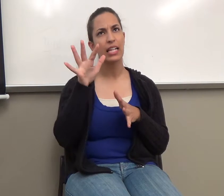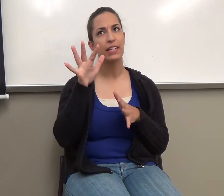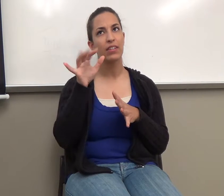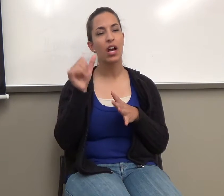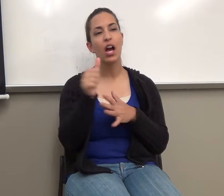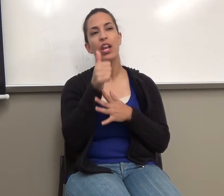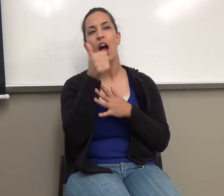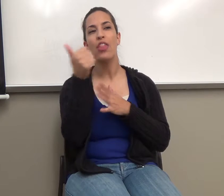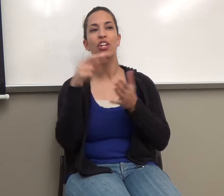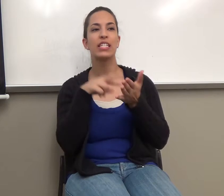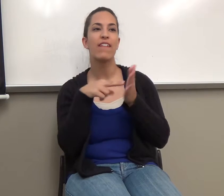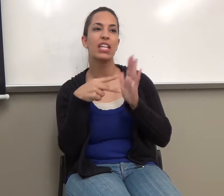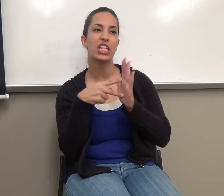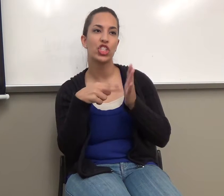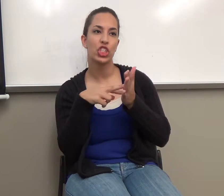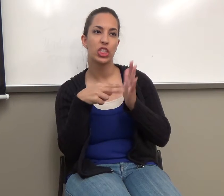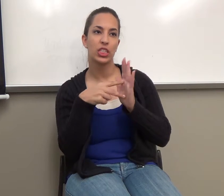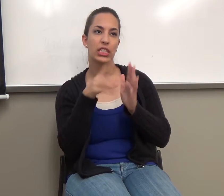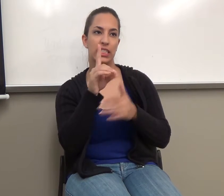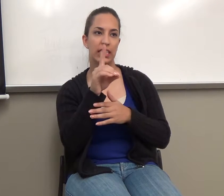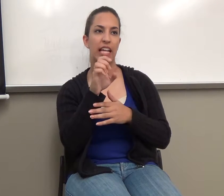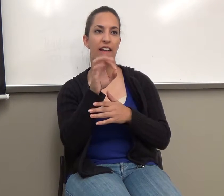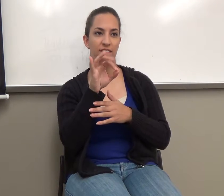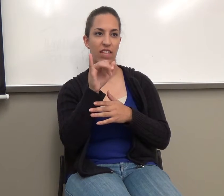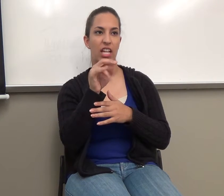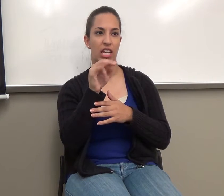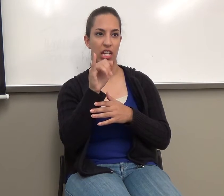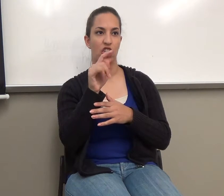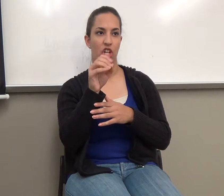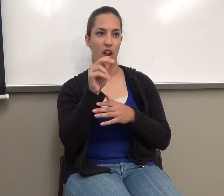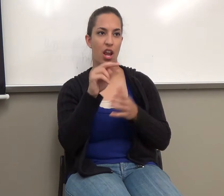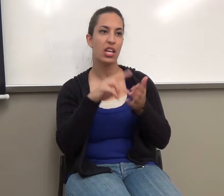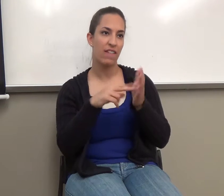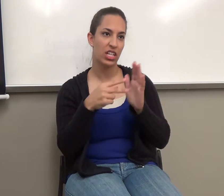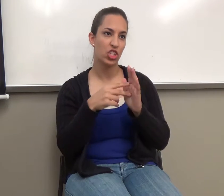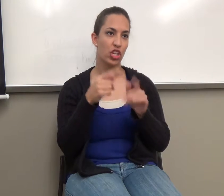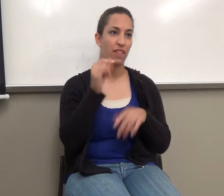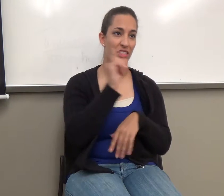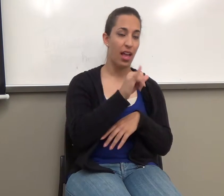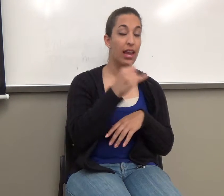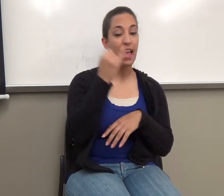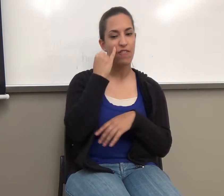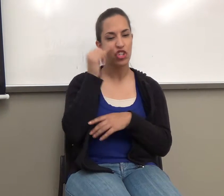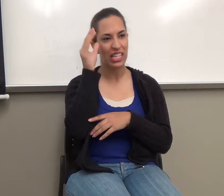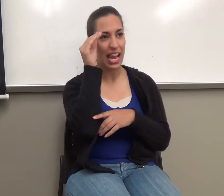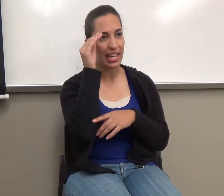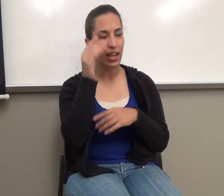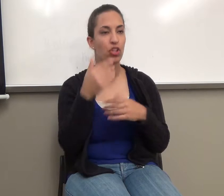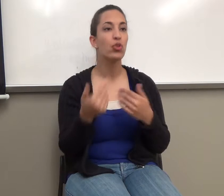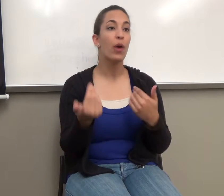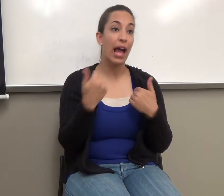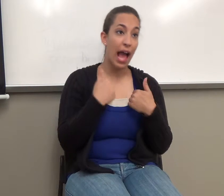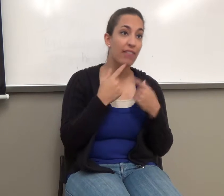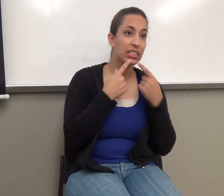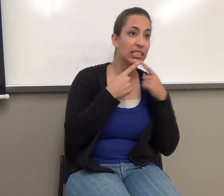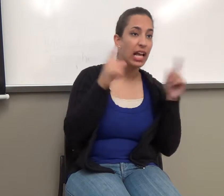definition of this, okay? Yeah. If you're dedicated, you'll have success. If you work hard, you'll have